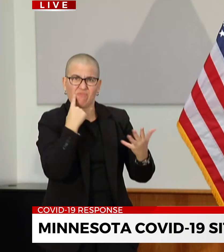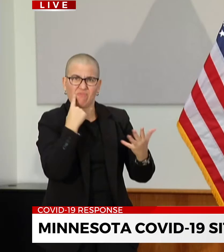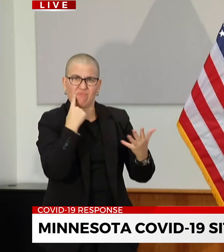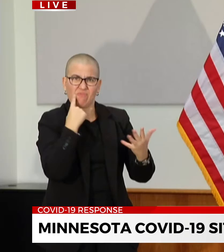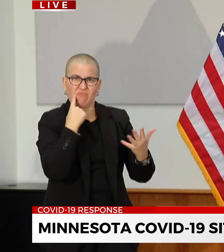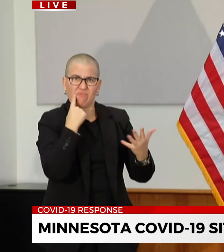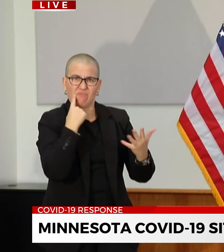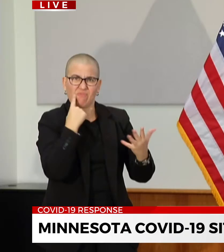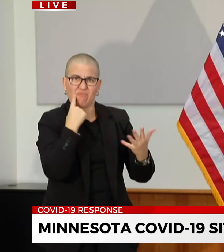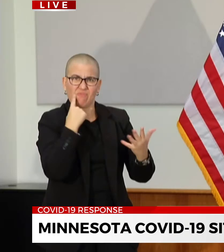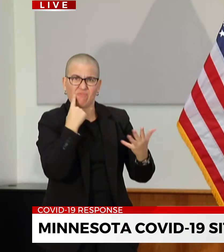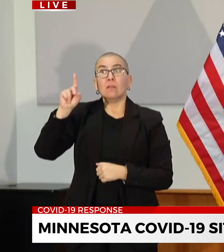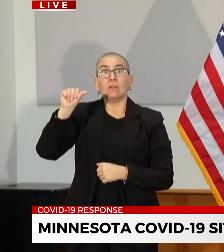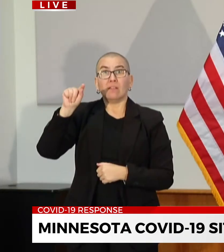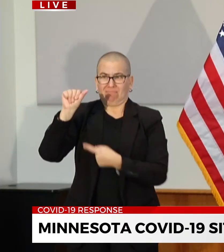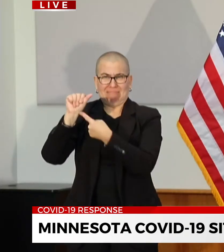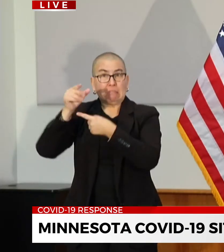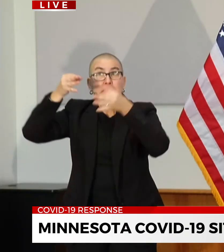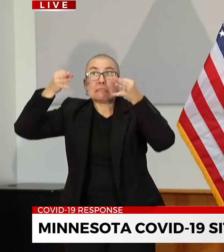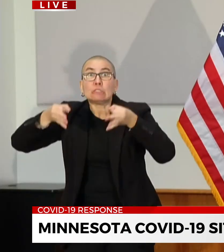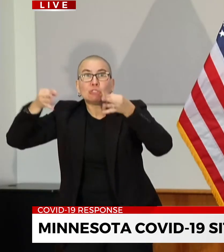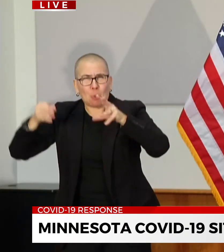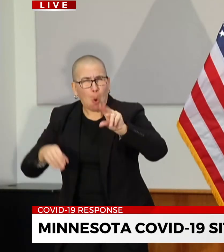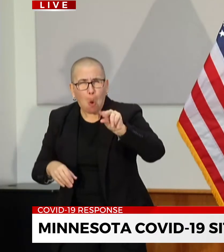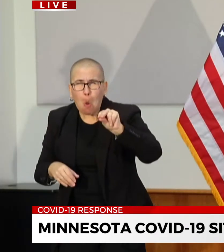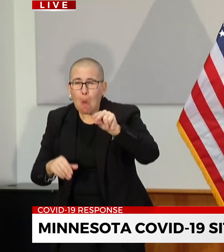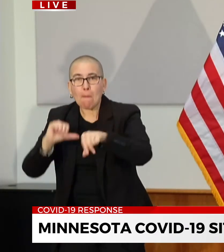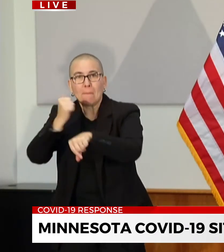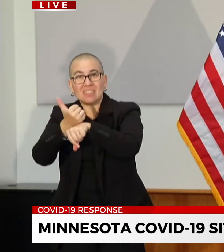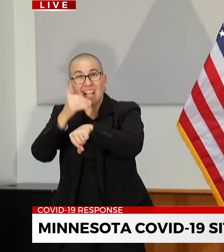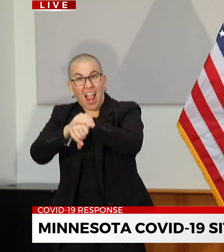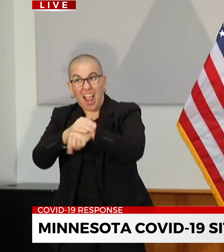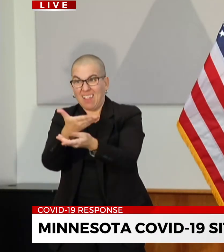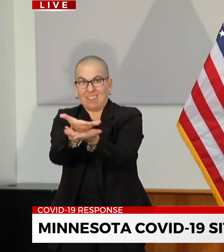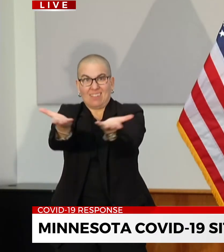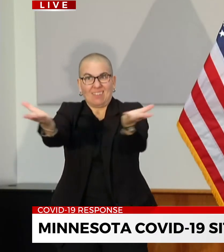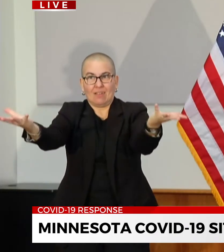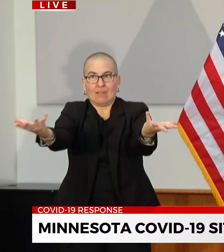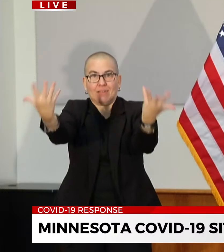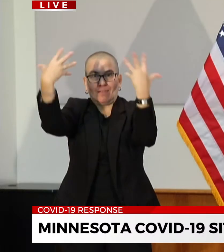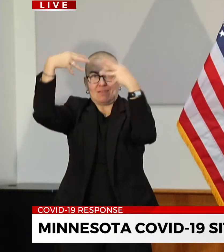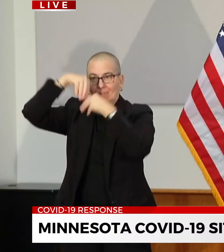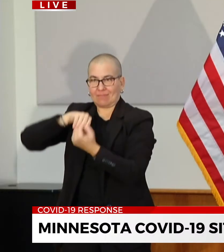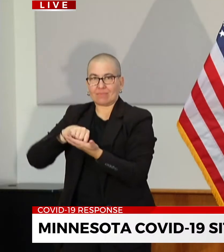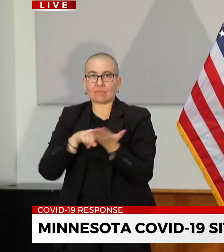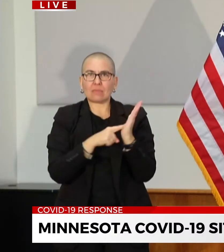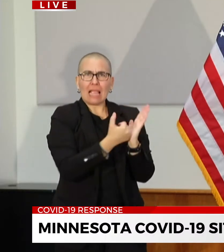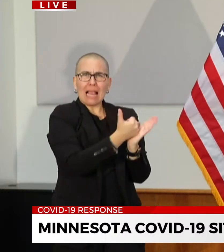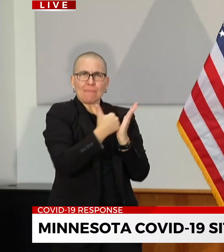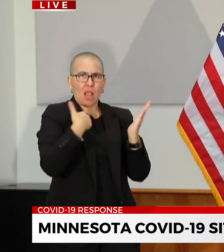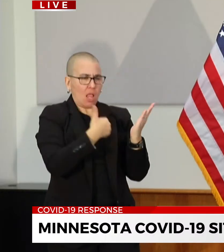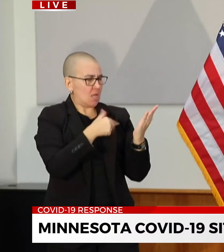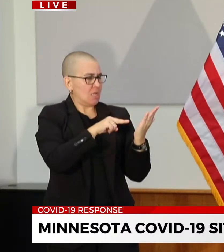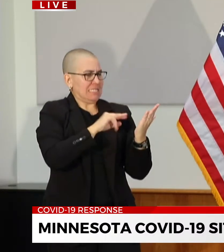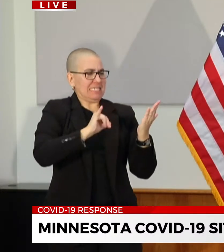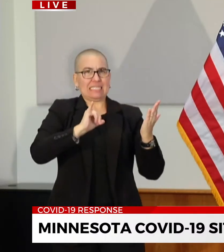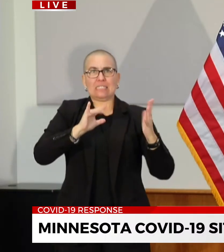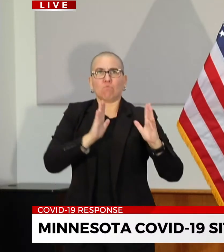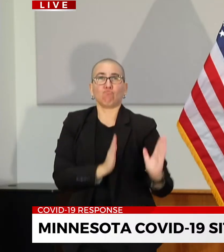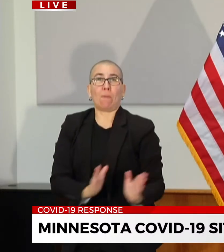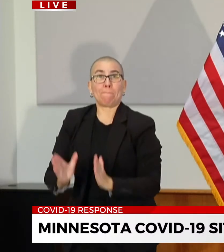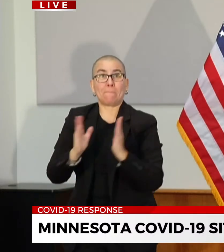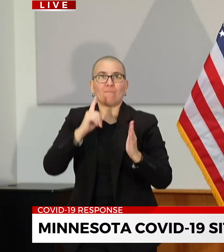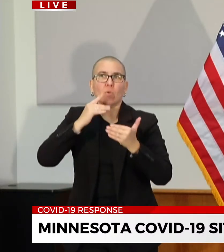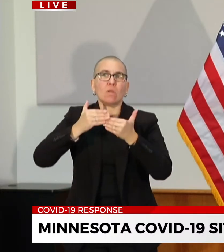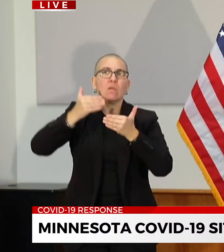those decisions for you, but it has given us an incredible chance, and I think in many cases we were able to use that and are